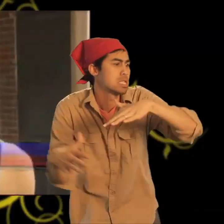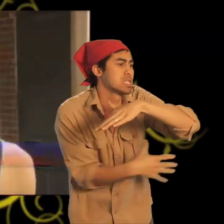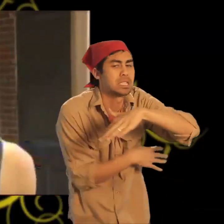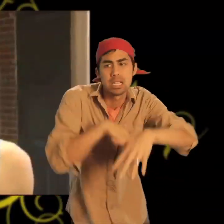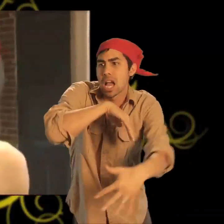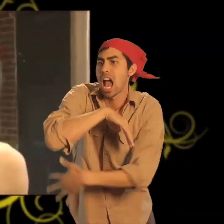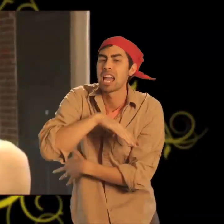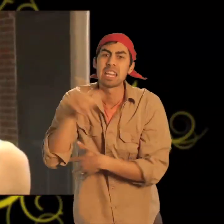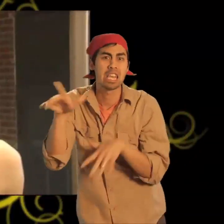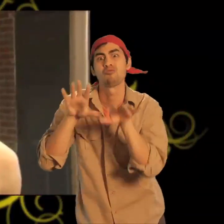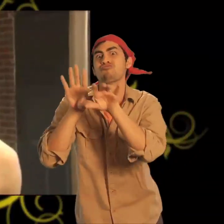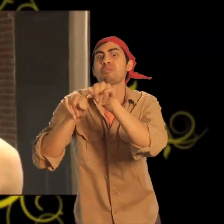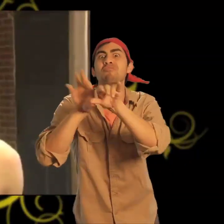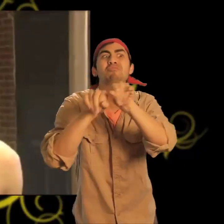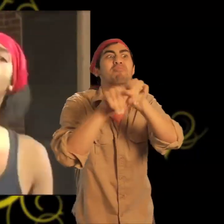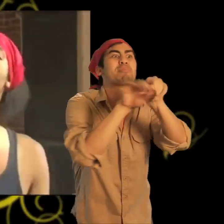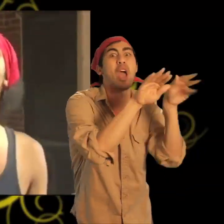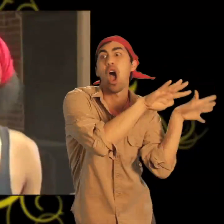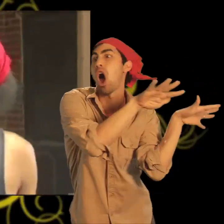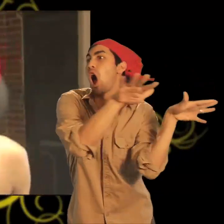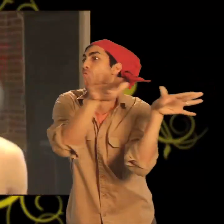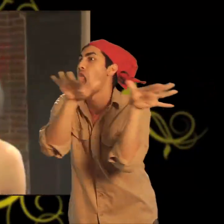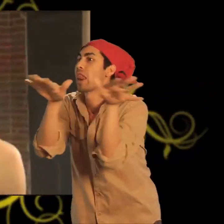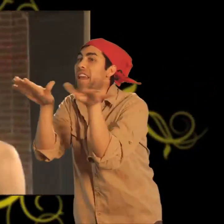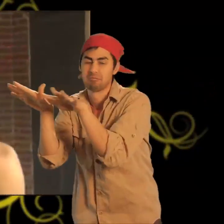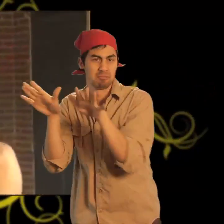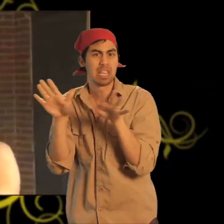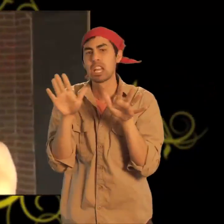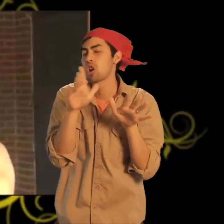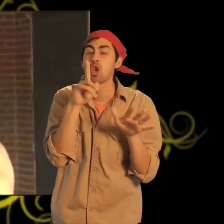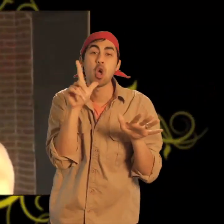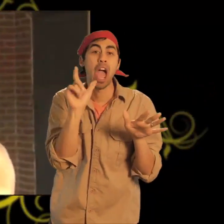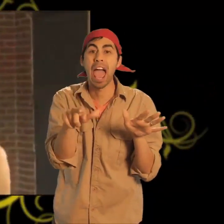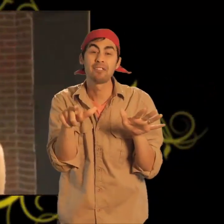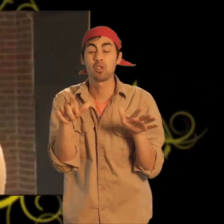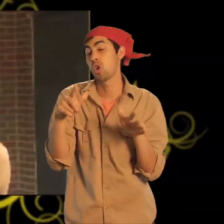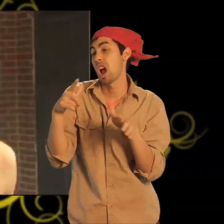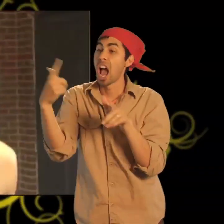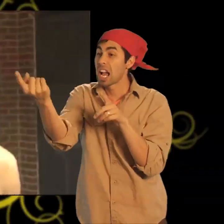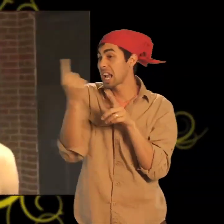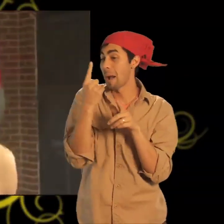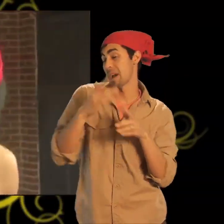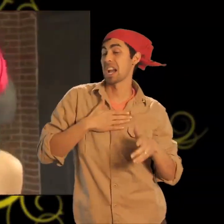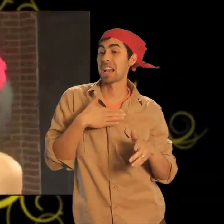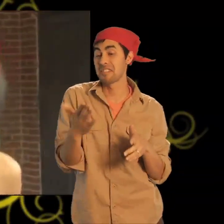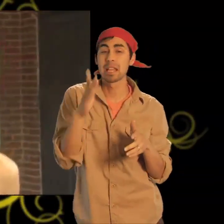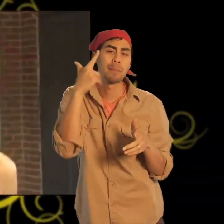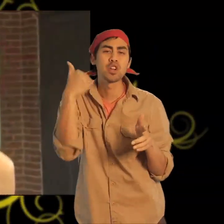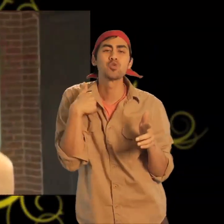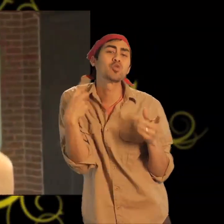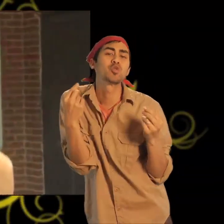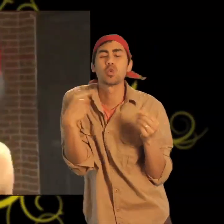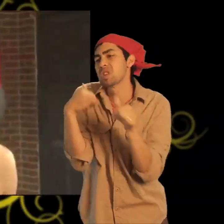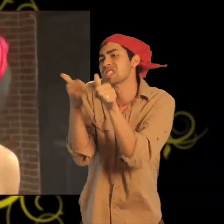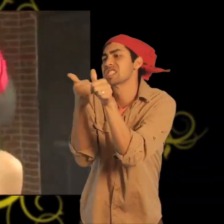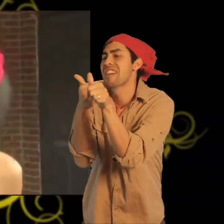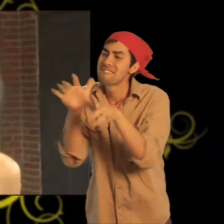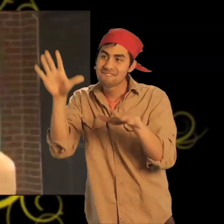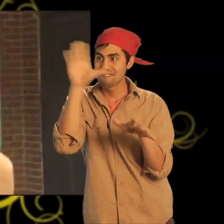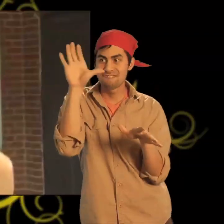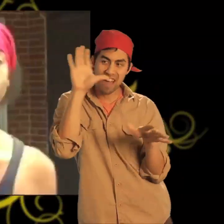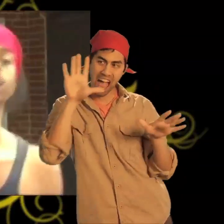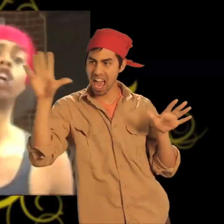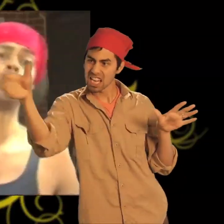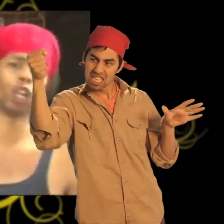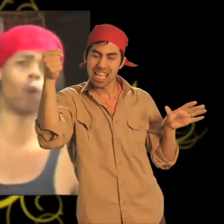hide your husband, because they're raping everybody out here. You don't have to come and confess. We're looking for you. We gon' find you. We